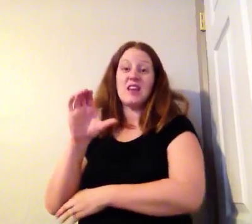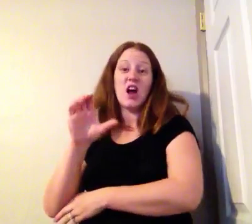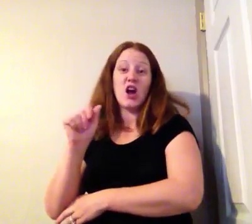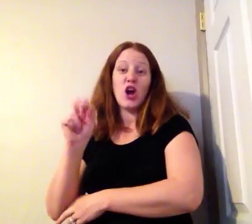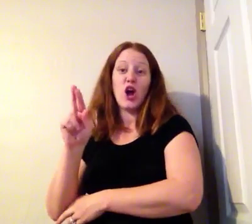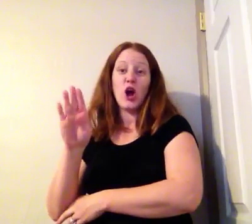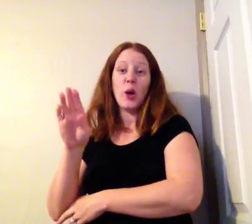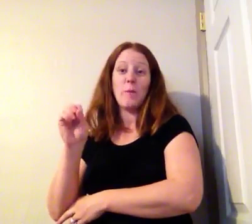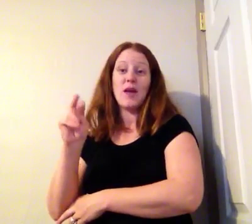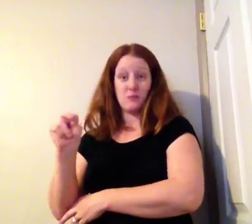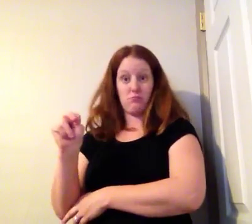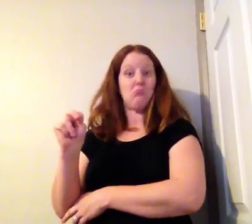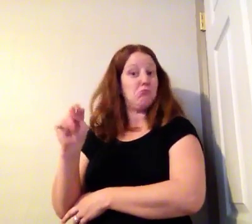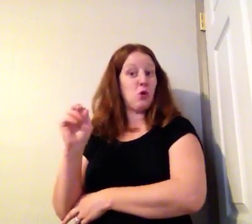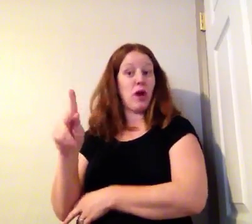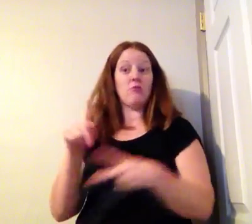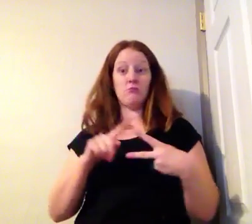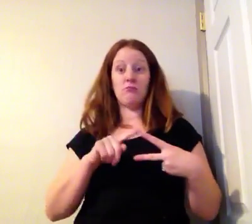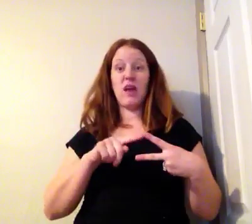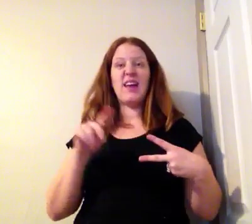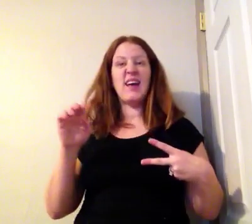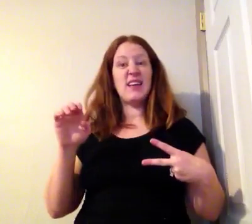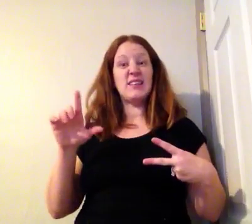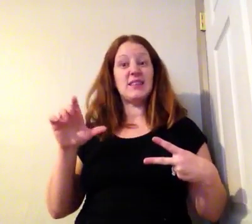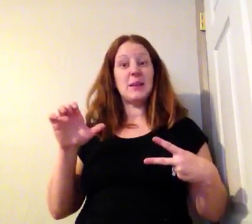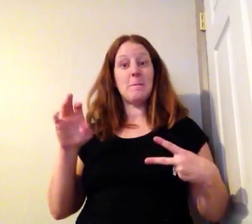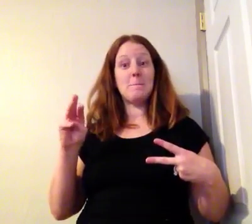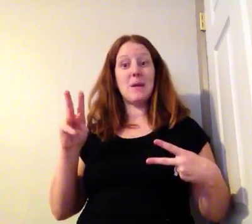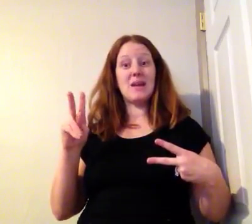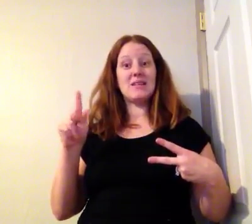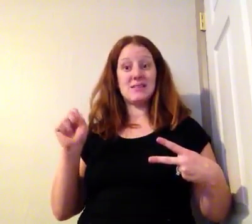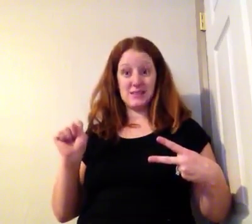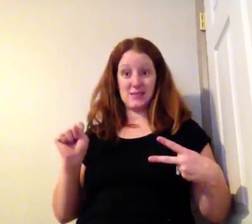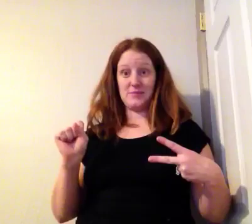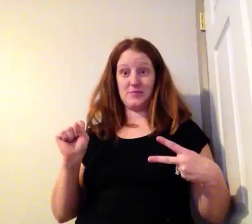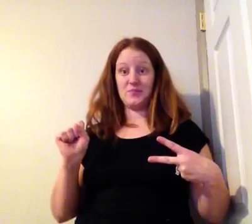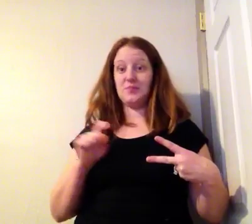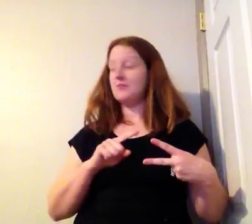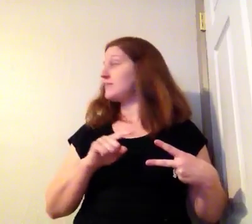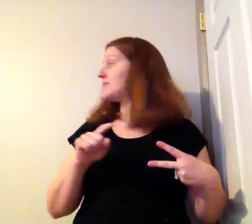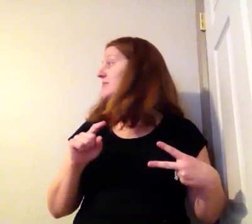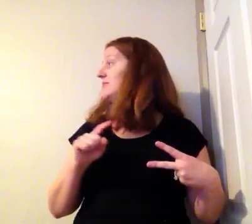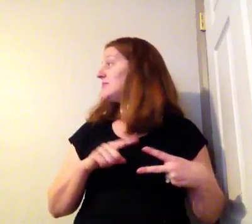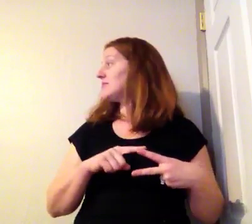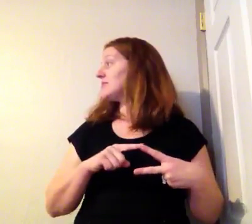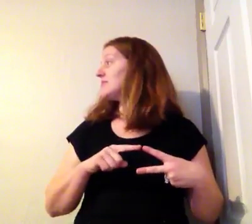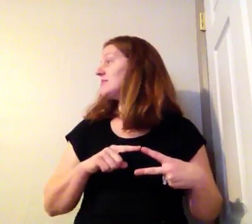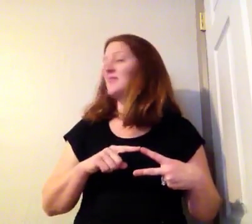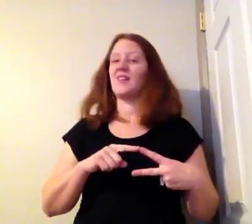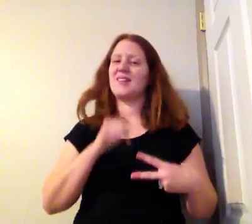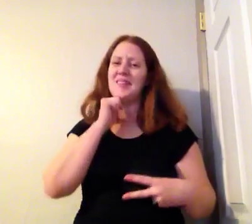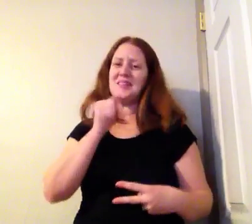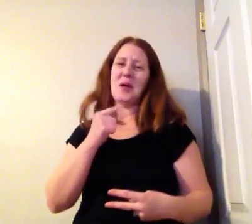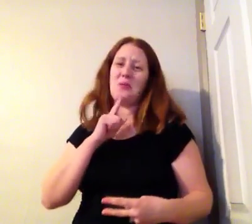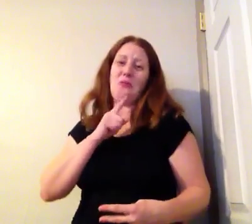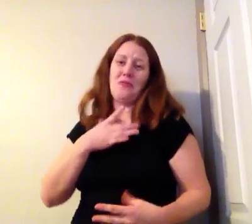Okay. This is carbon. Right. This is not too interesting, isn't it? We know much about